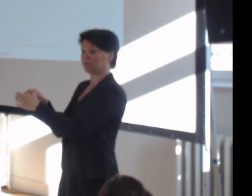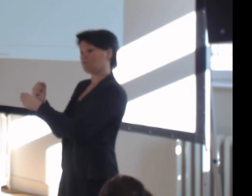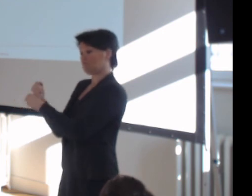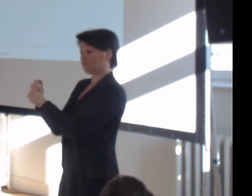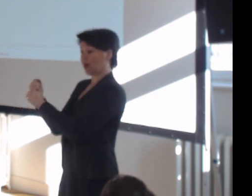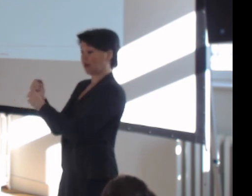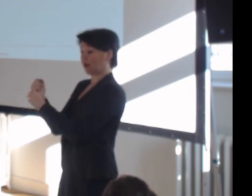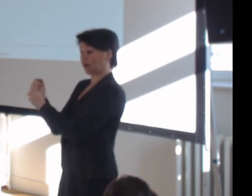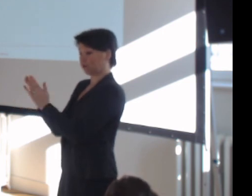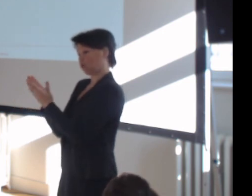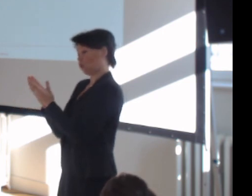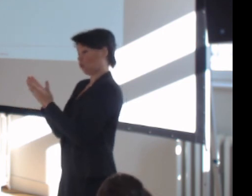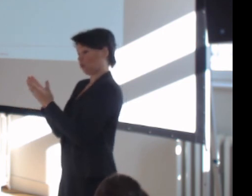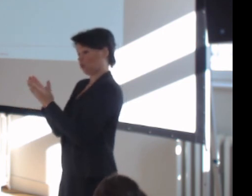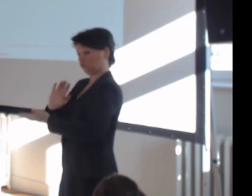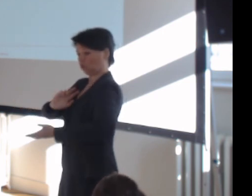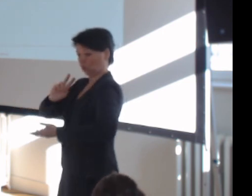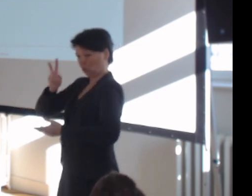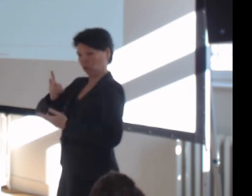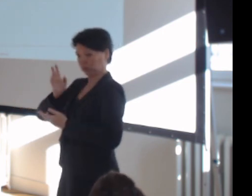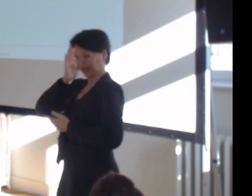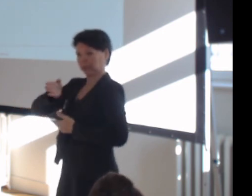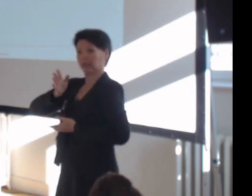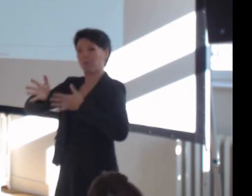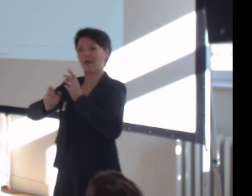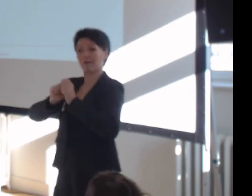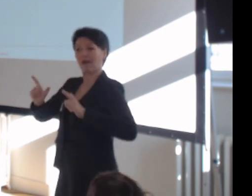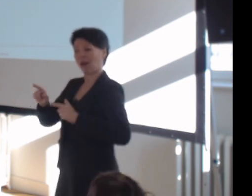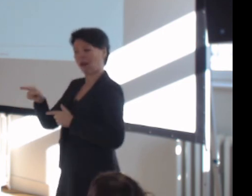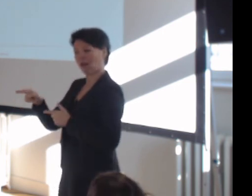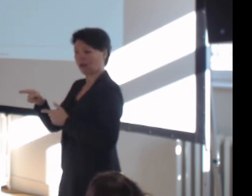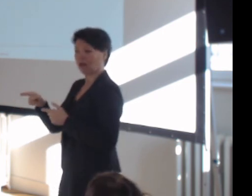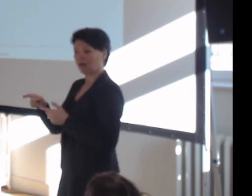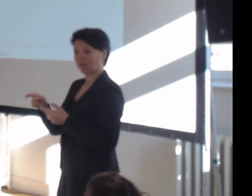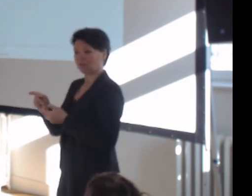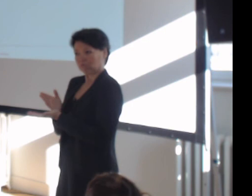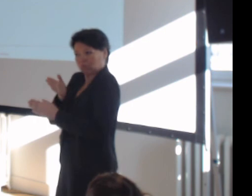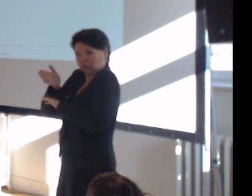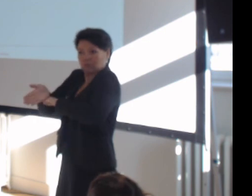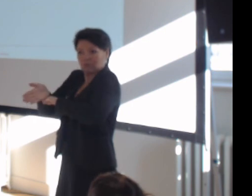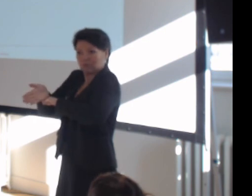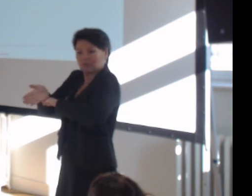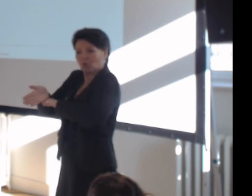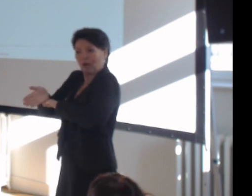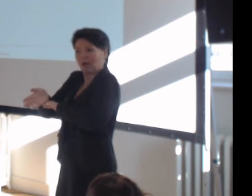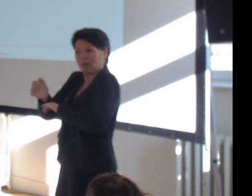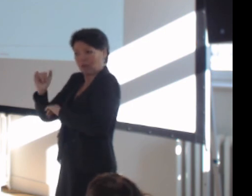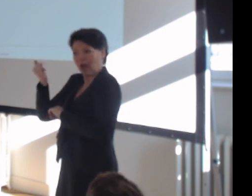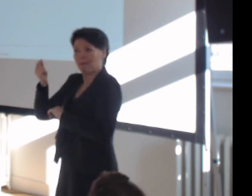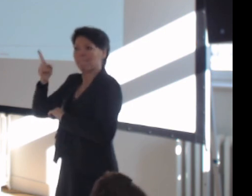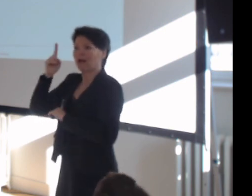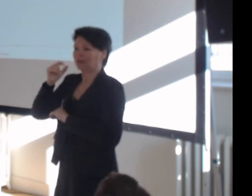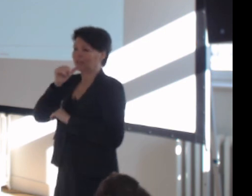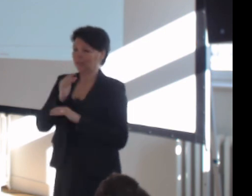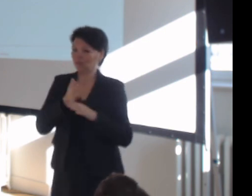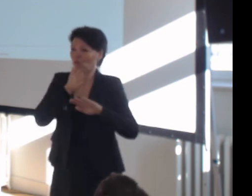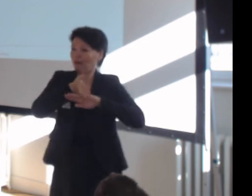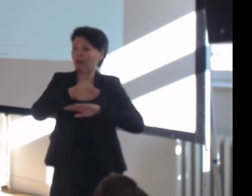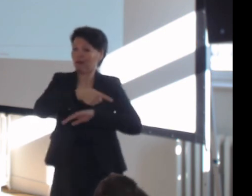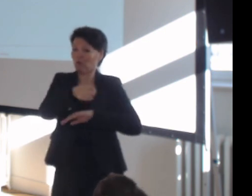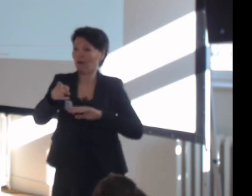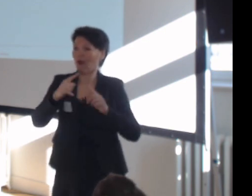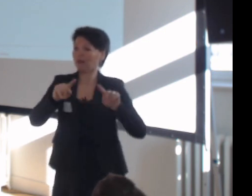book directly into sign language, that is accessible, it's born accessible, but it's not accessible to